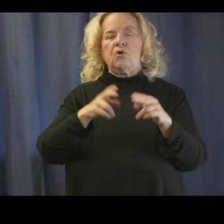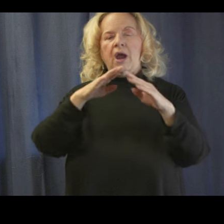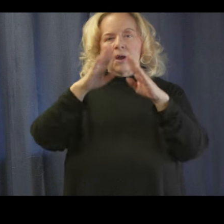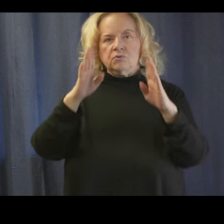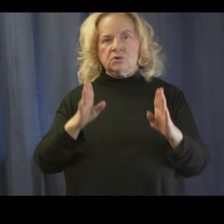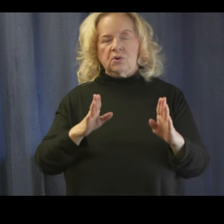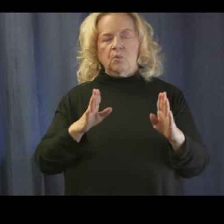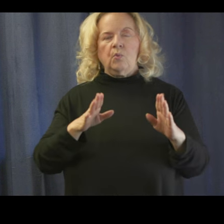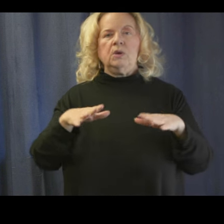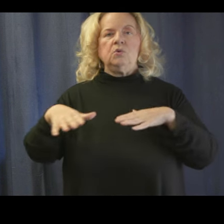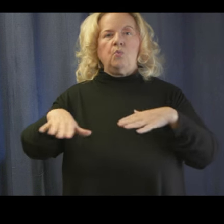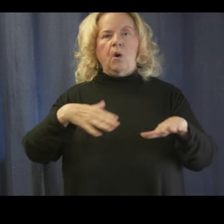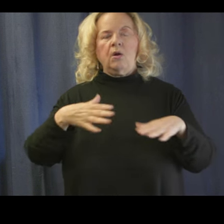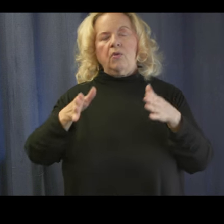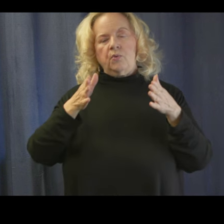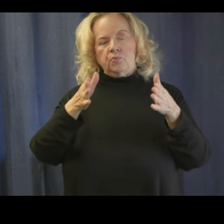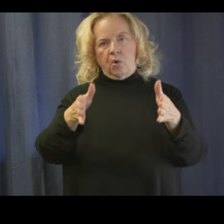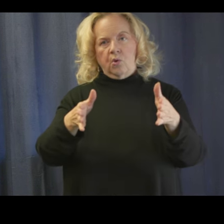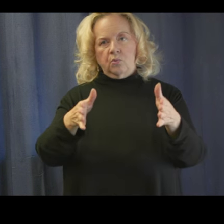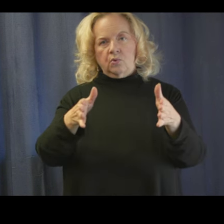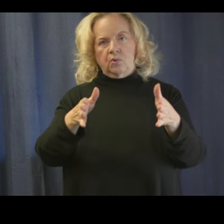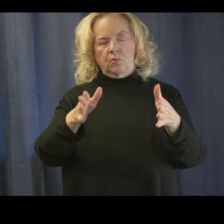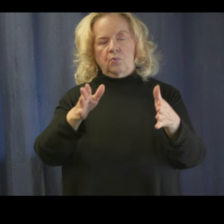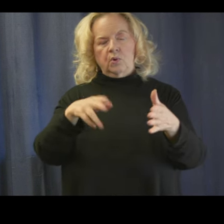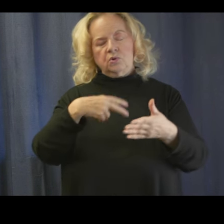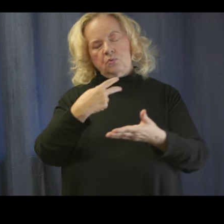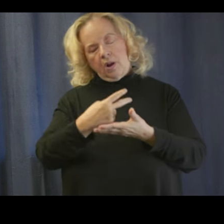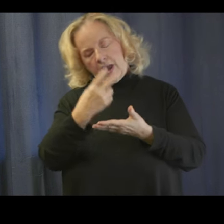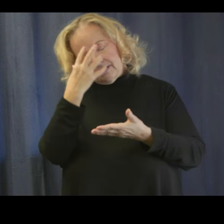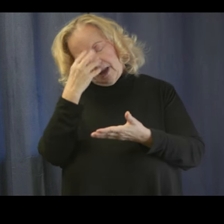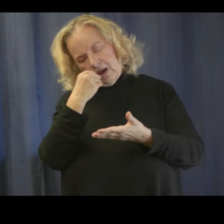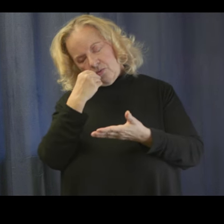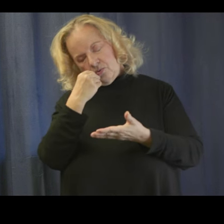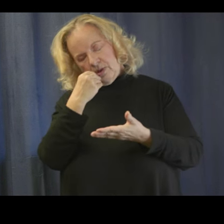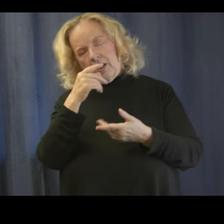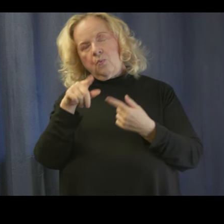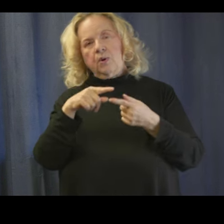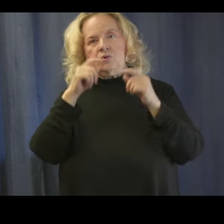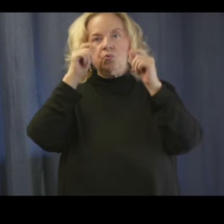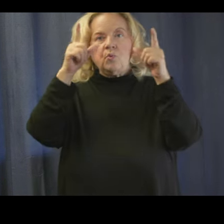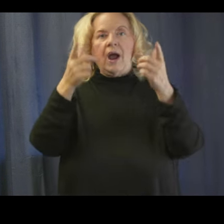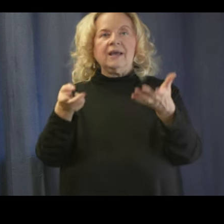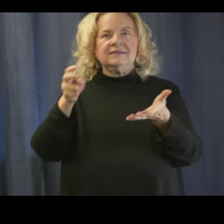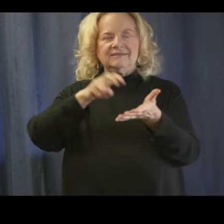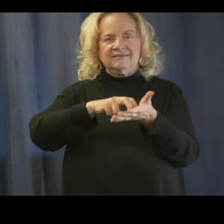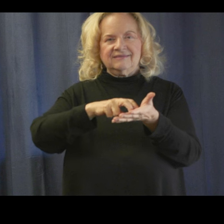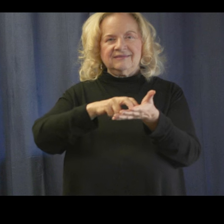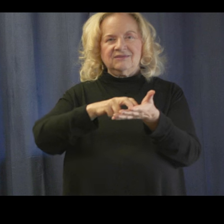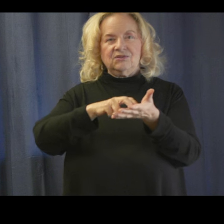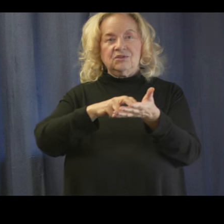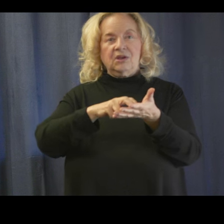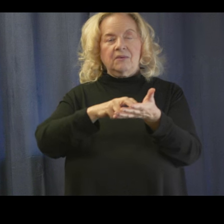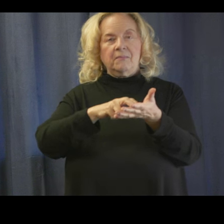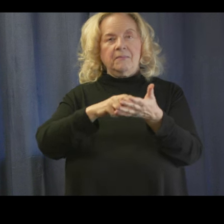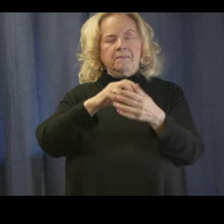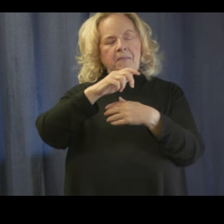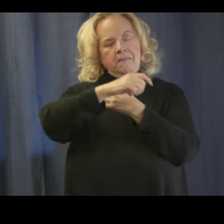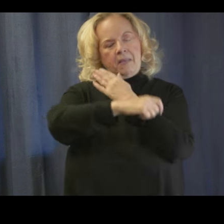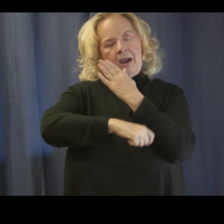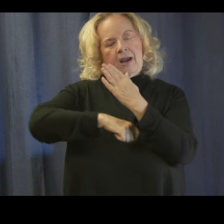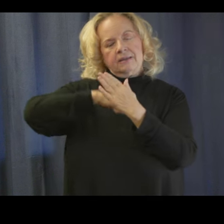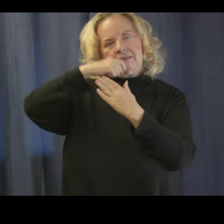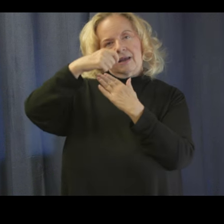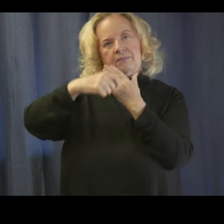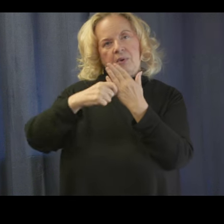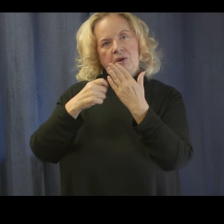them when you sit in your house, when you walk on the road, when you lie down, and when you rise. You